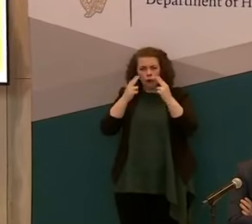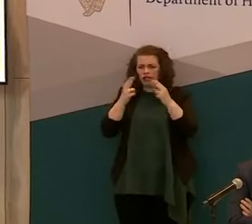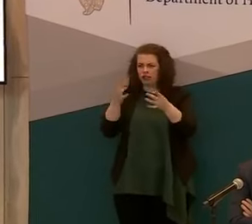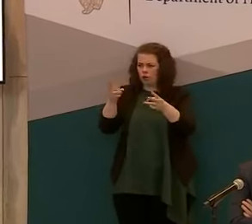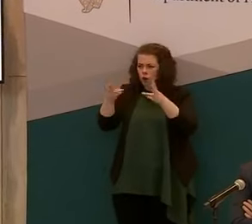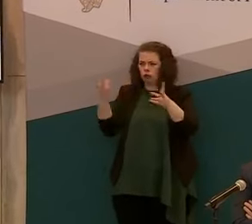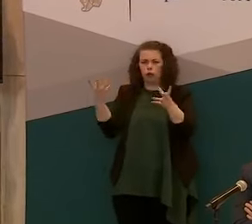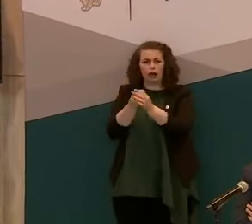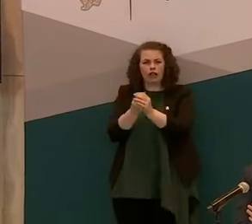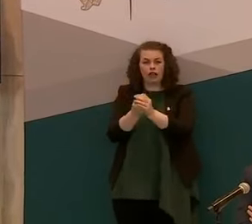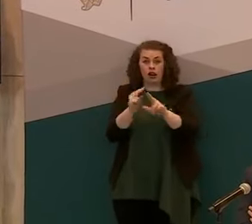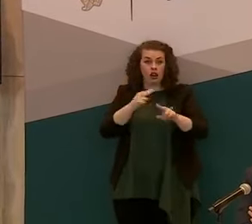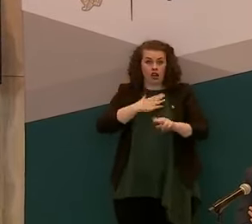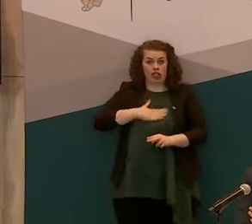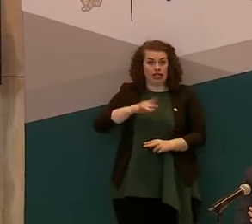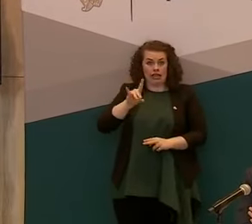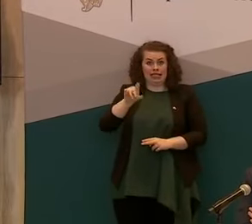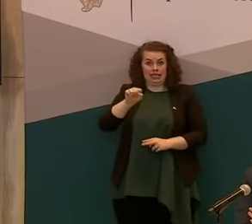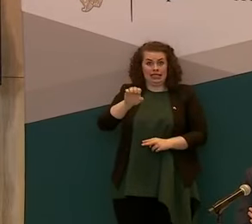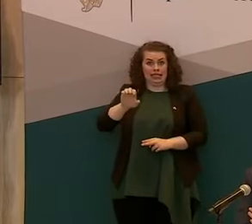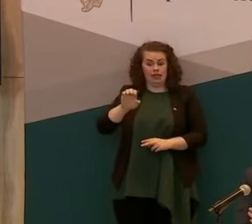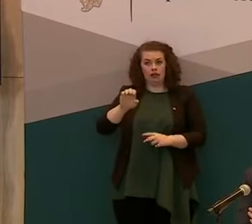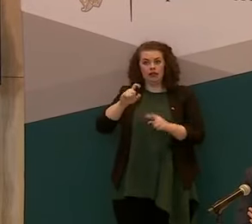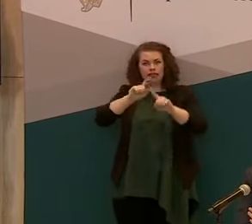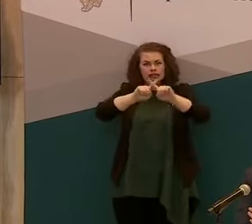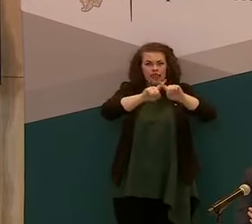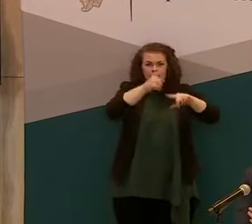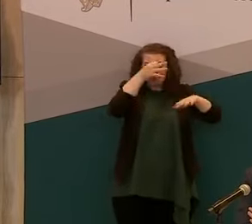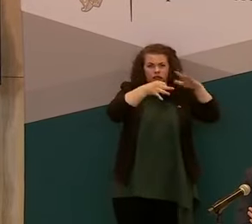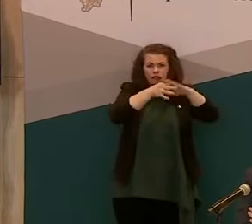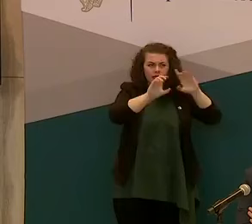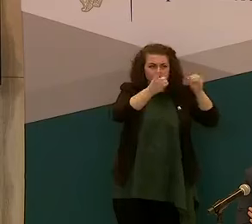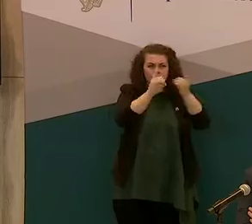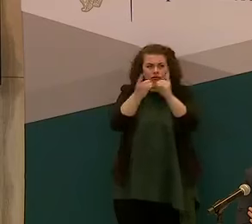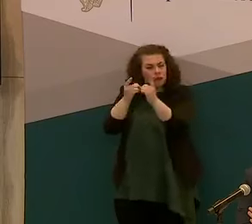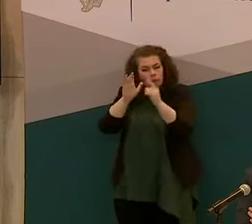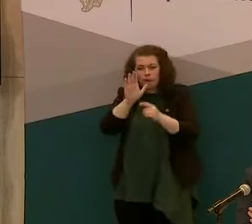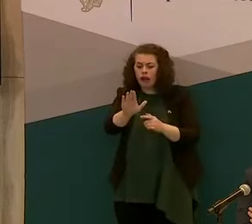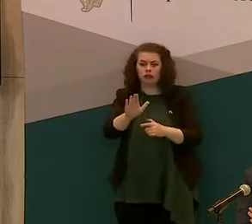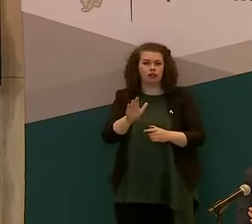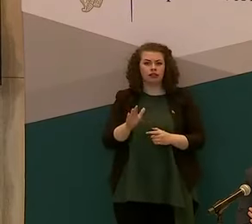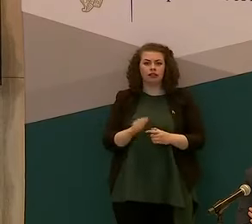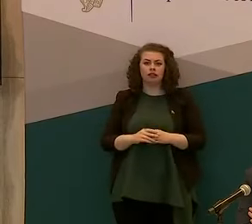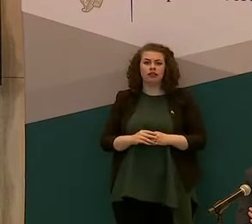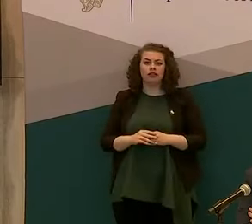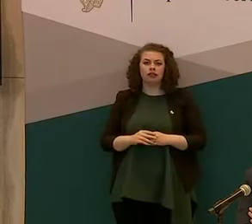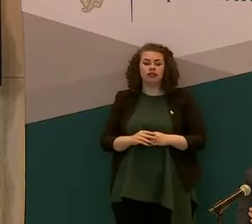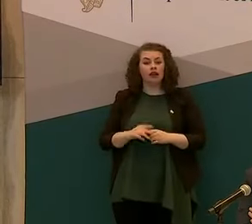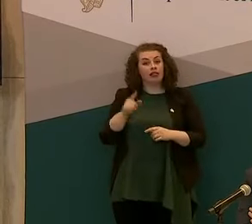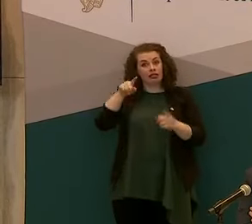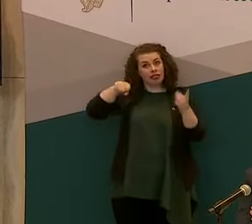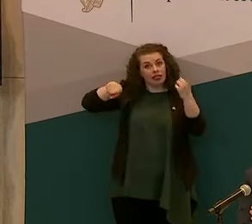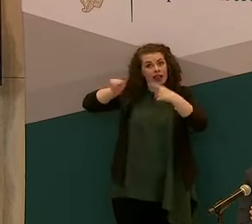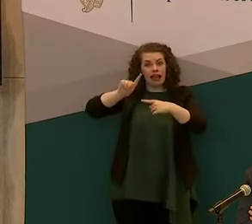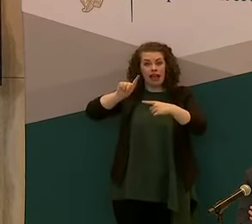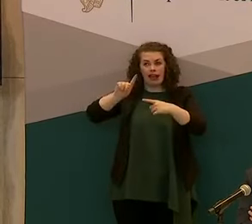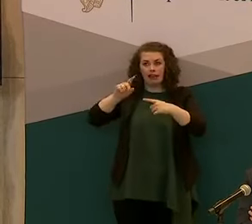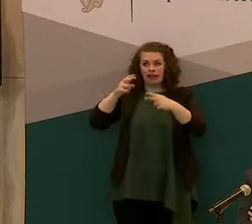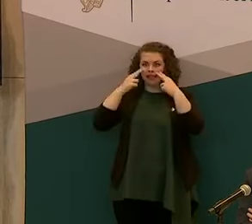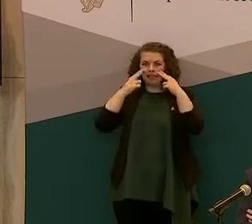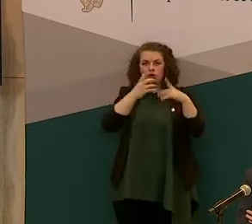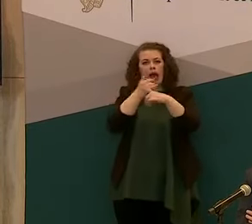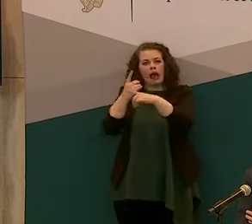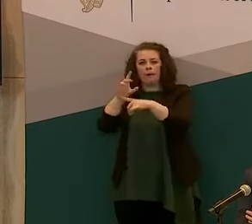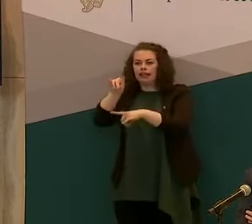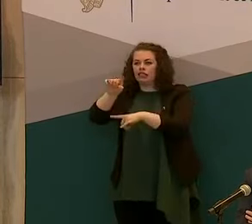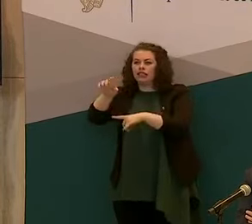effort, not just by the HSE, but also supported at times by various actors across government who've had to help either in terms of supplementing